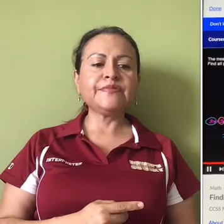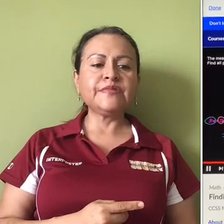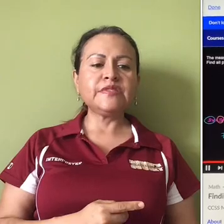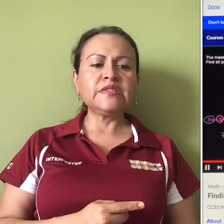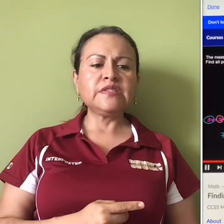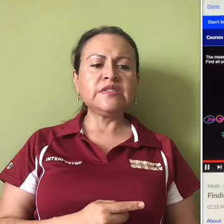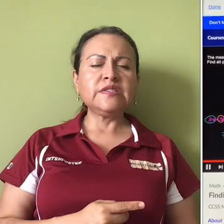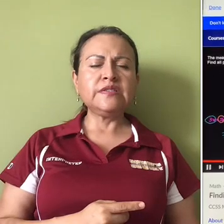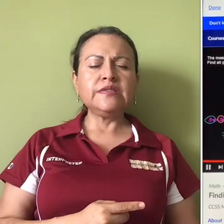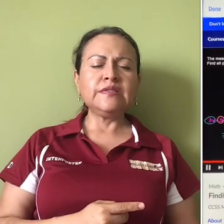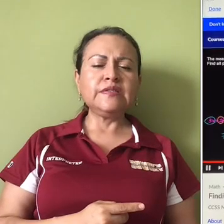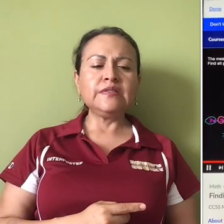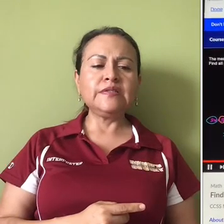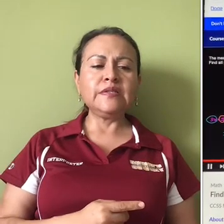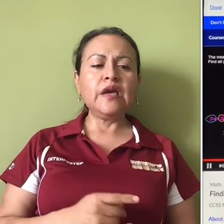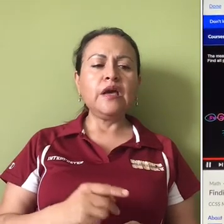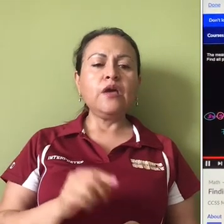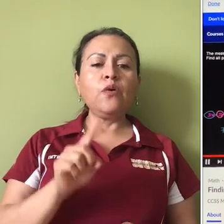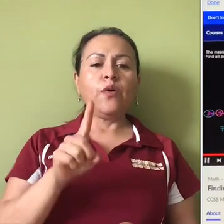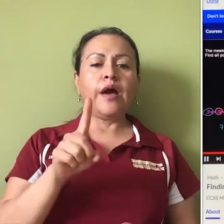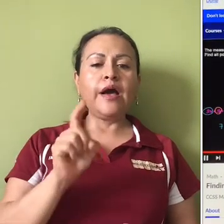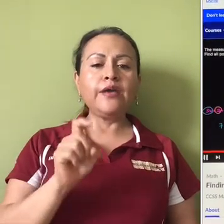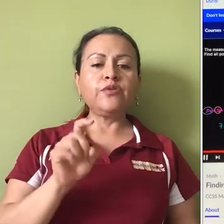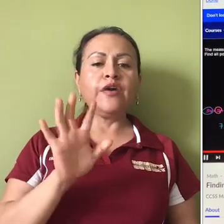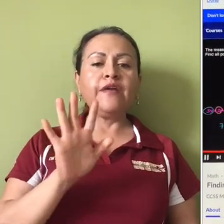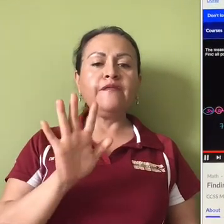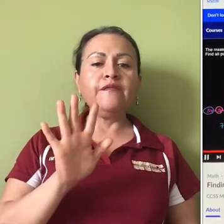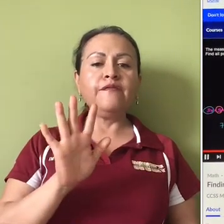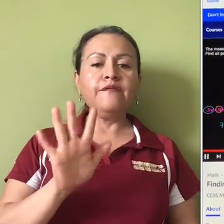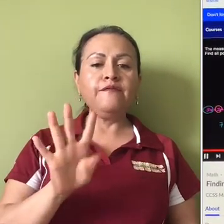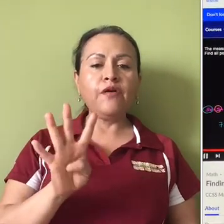another 6 is 154.